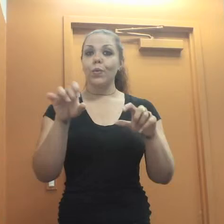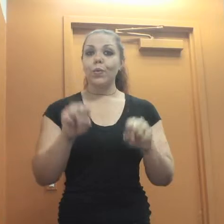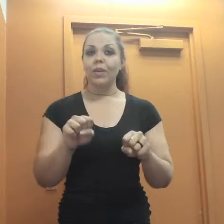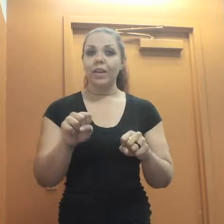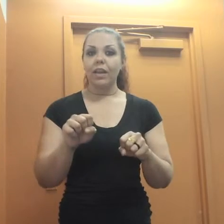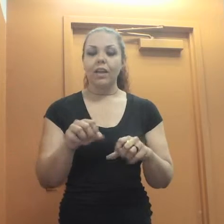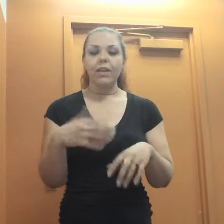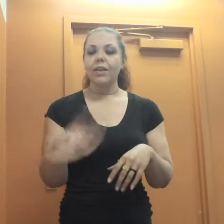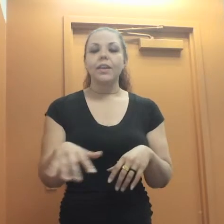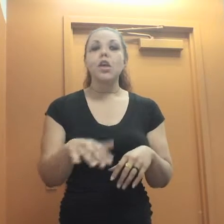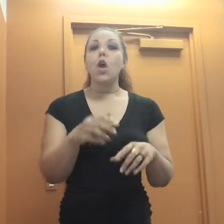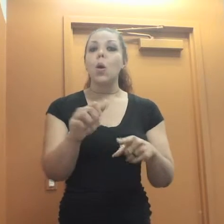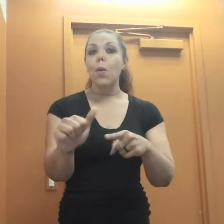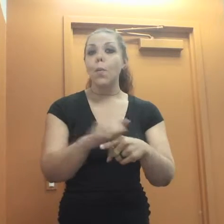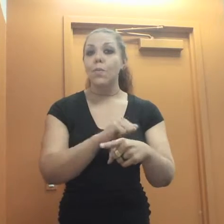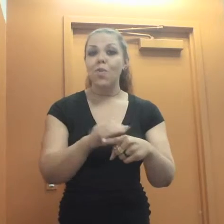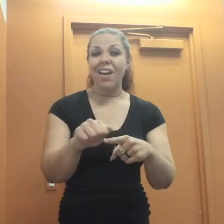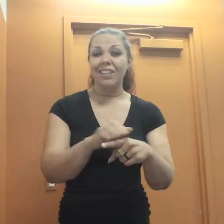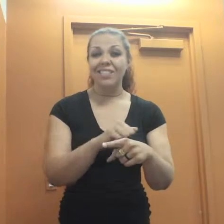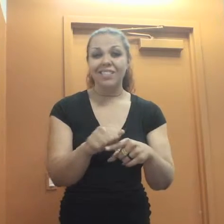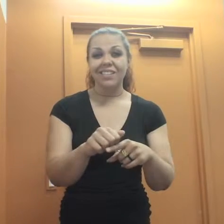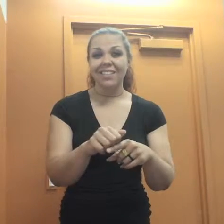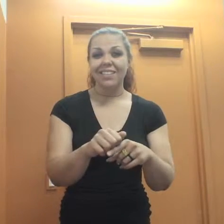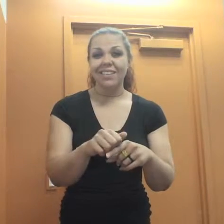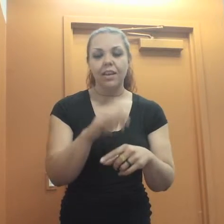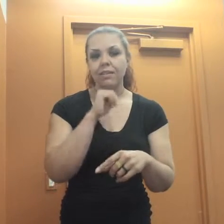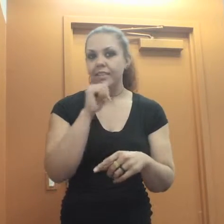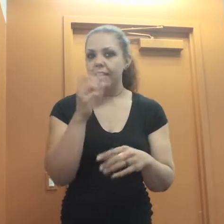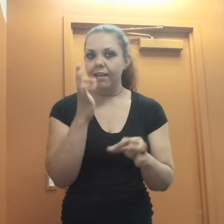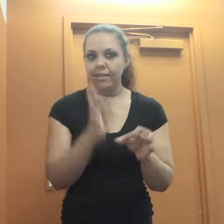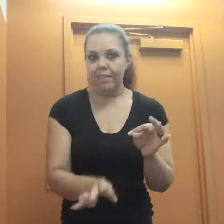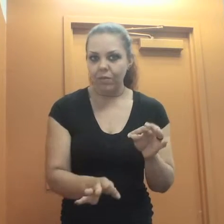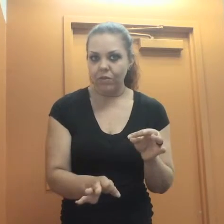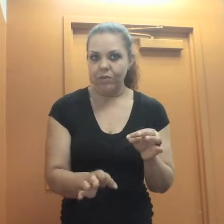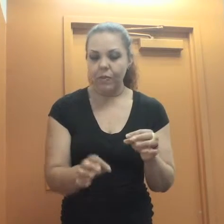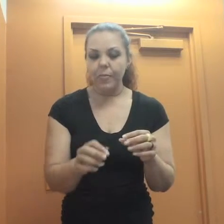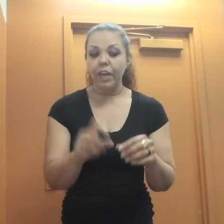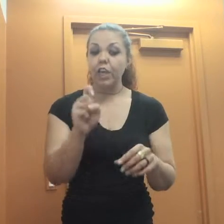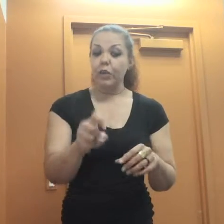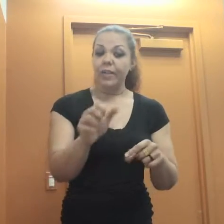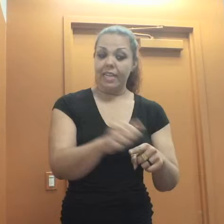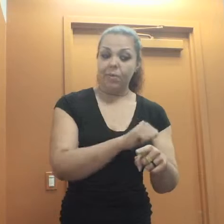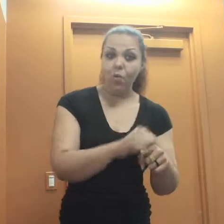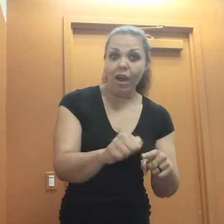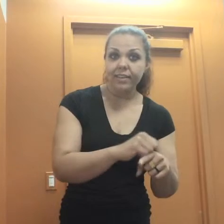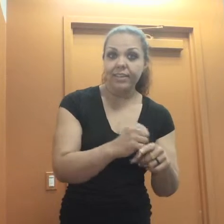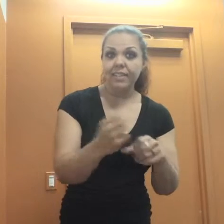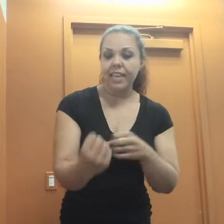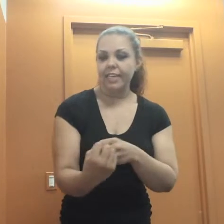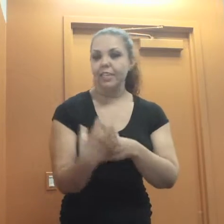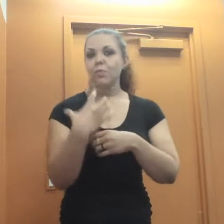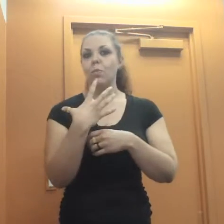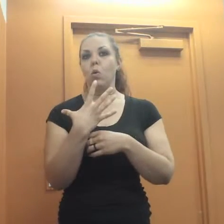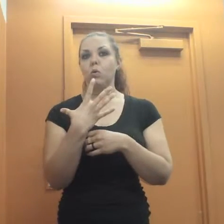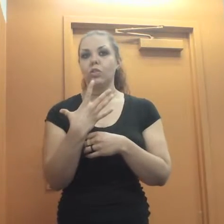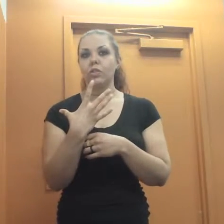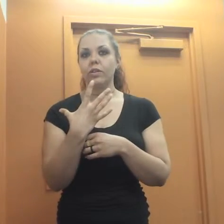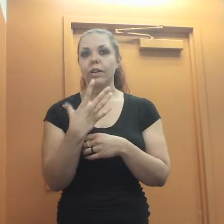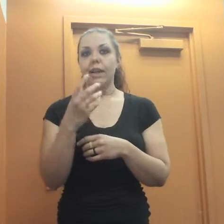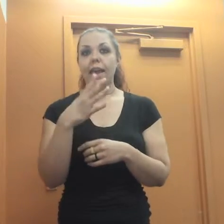simple. You need a lot of practice. You need a lot of exposure. You need a lot of experience in order to become good at